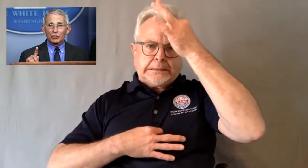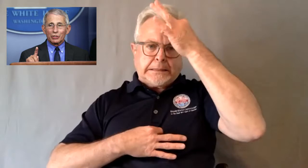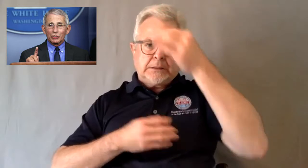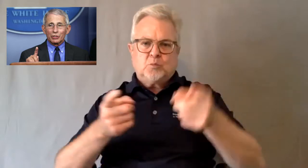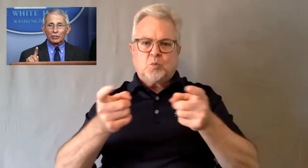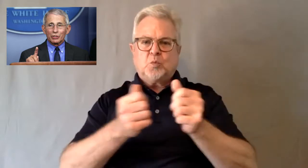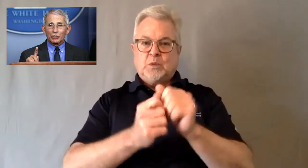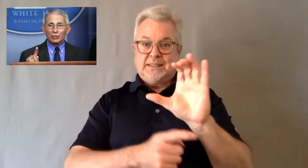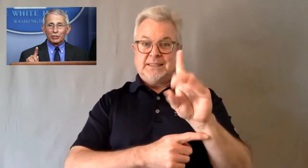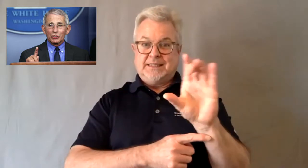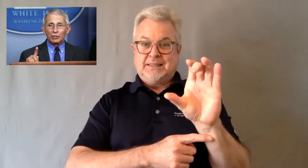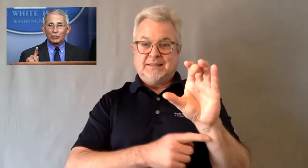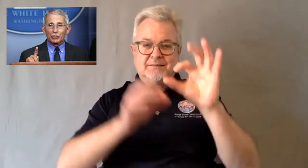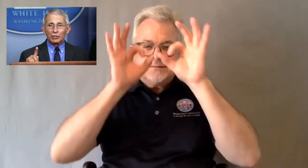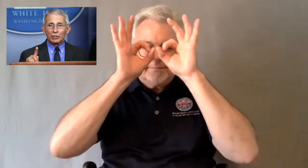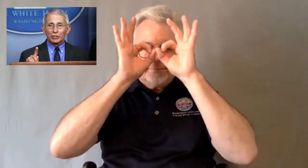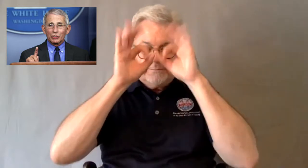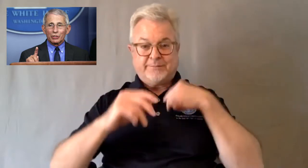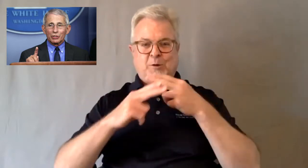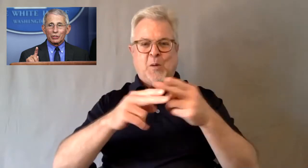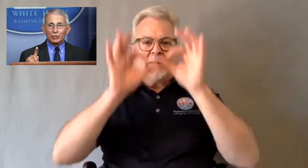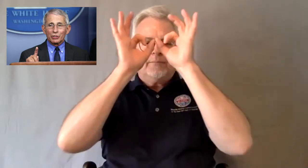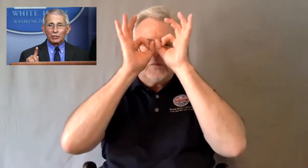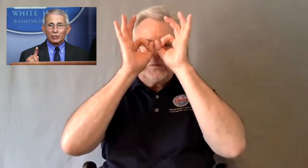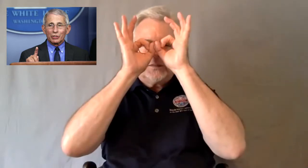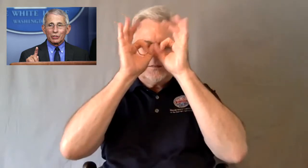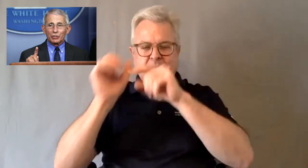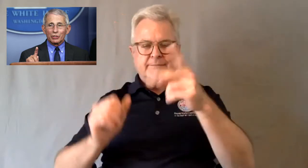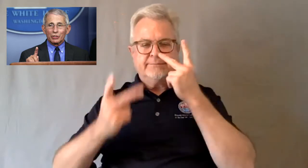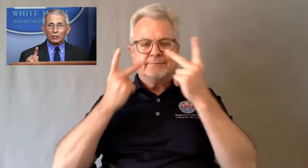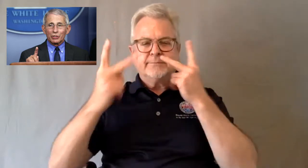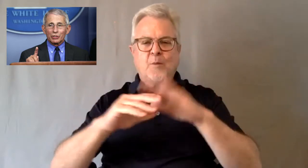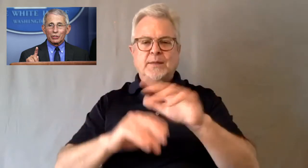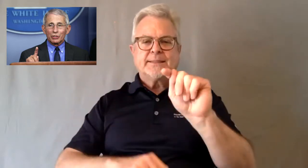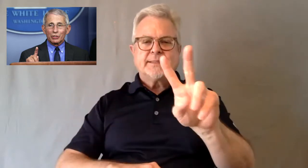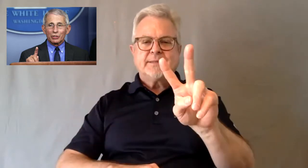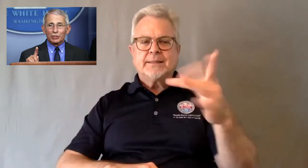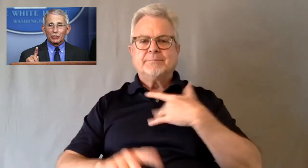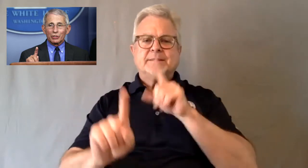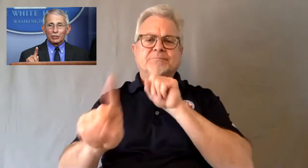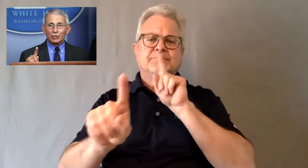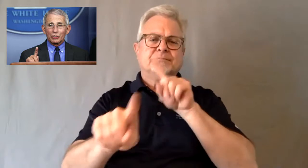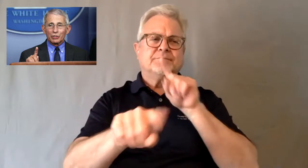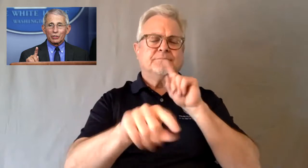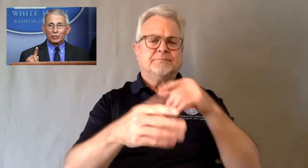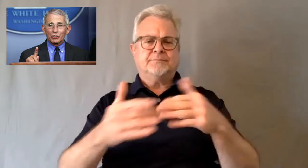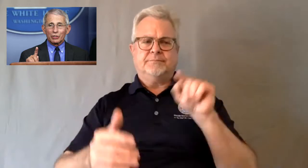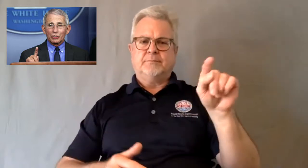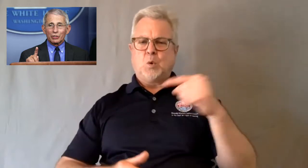who specializes in diseases at the CDC. This is the sign that I use, and you see him often on